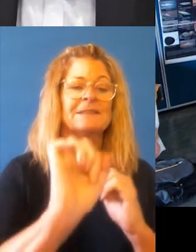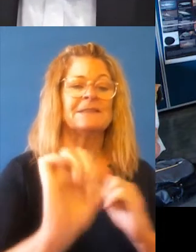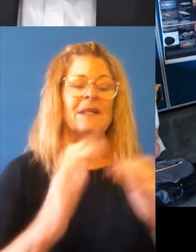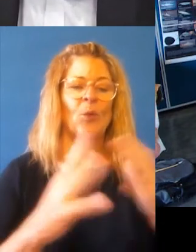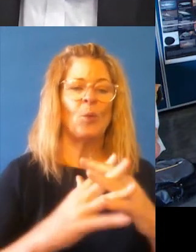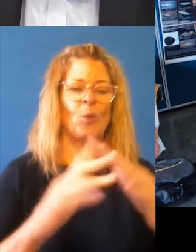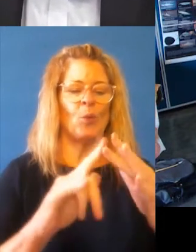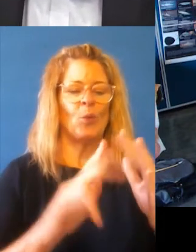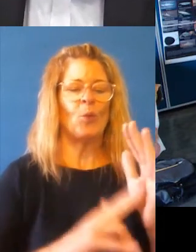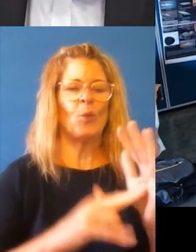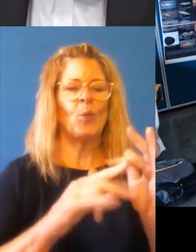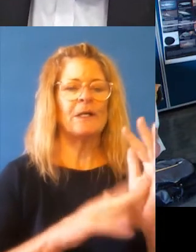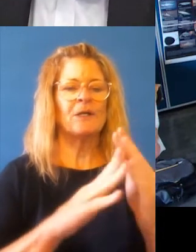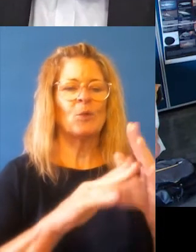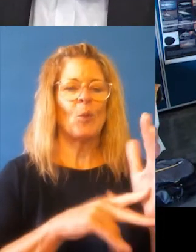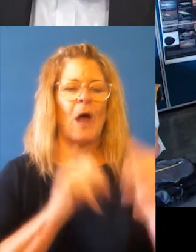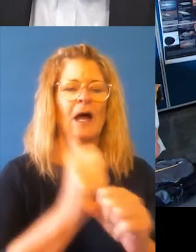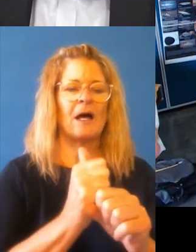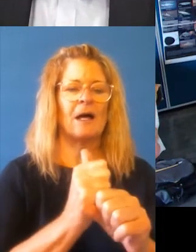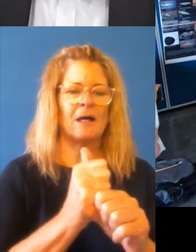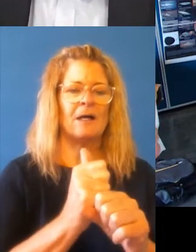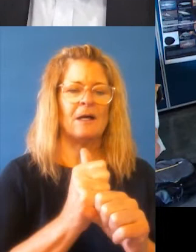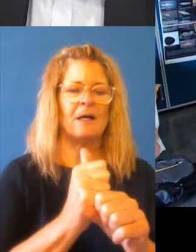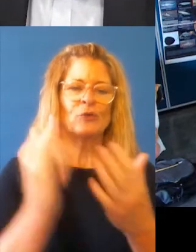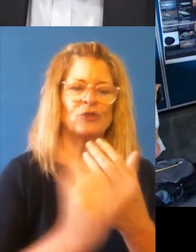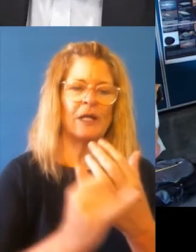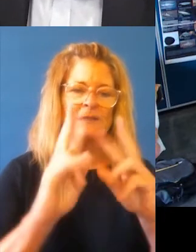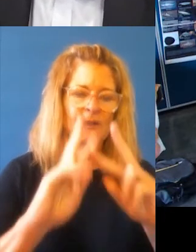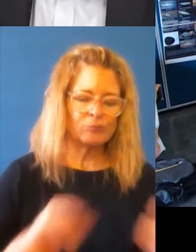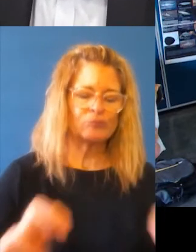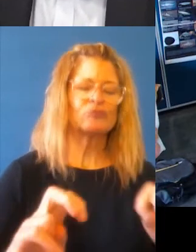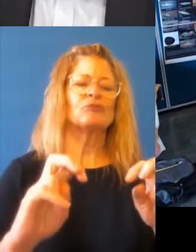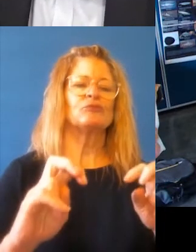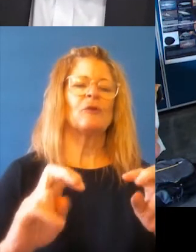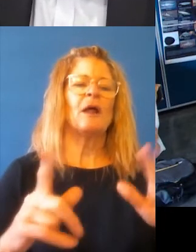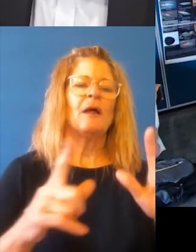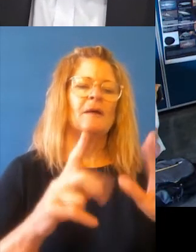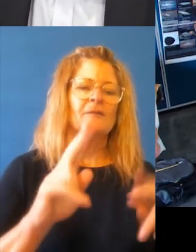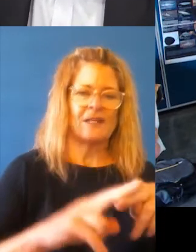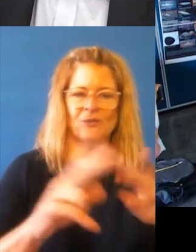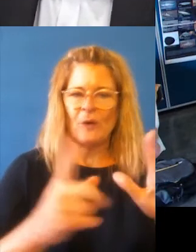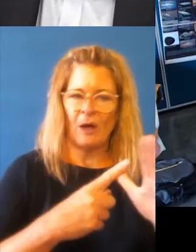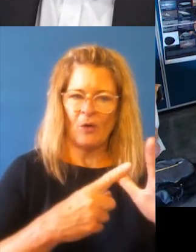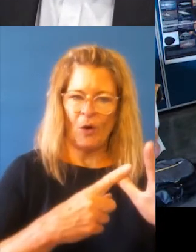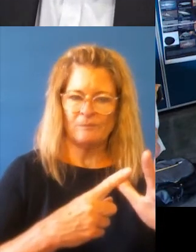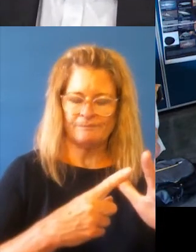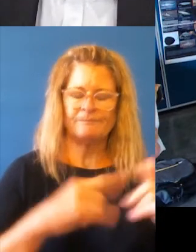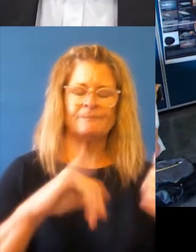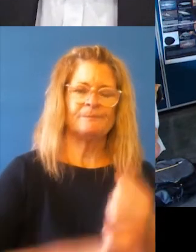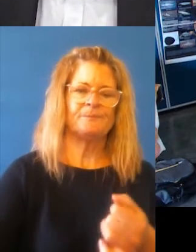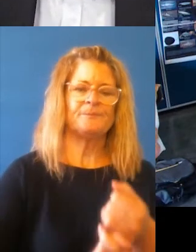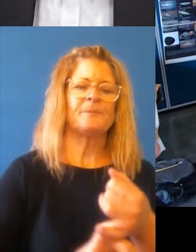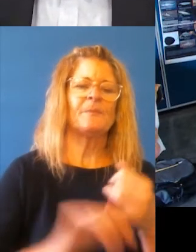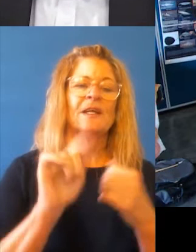1 project addressing fetal alcohol spectrum disorder. And she began her 5-year term as